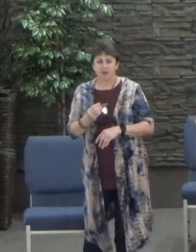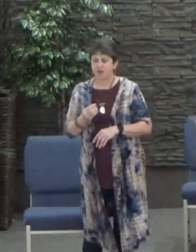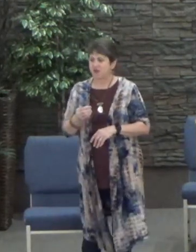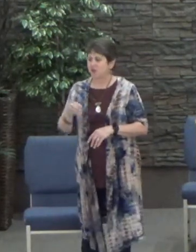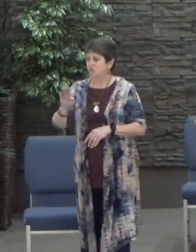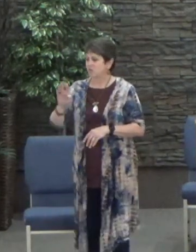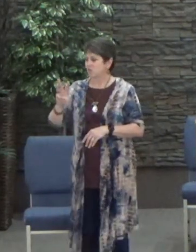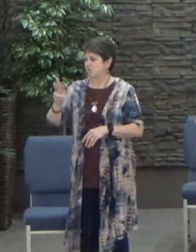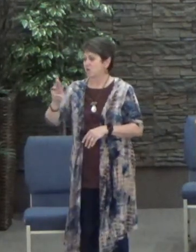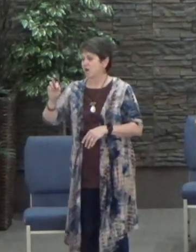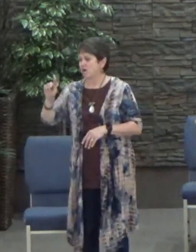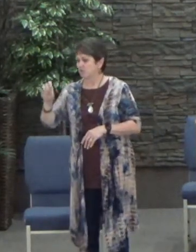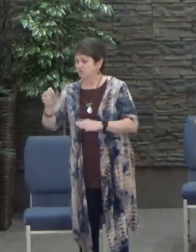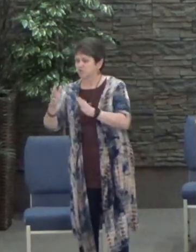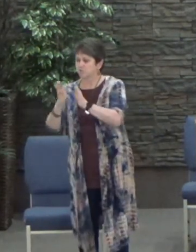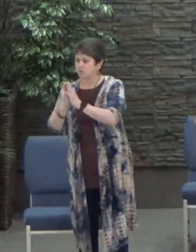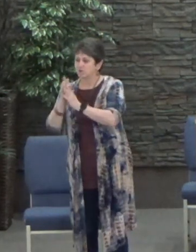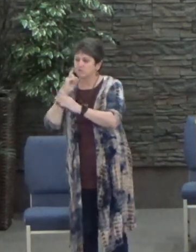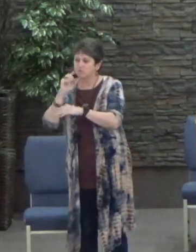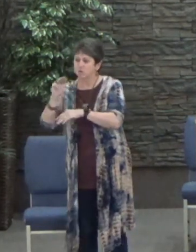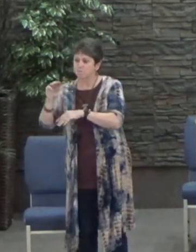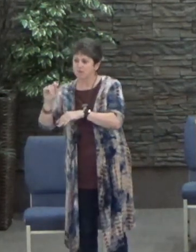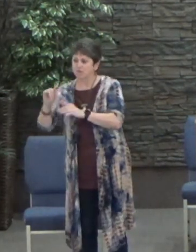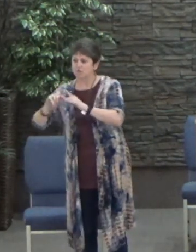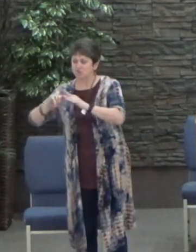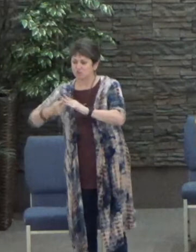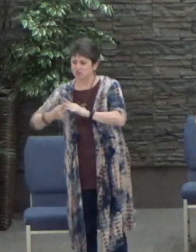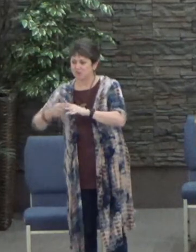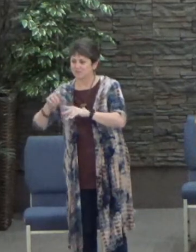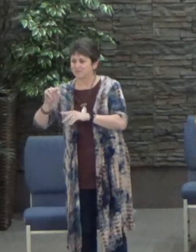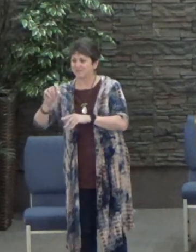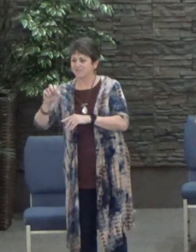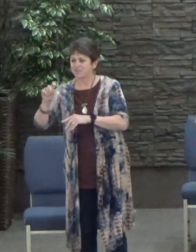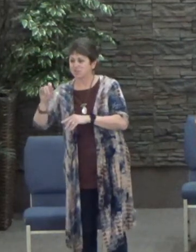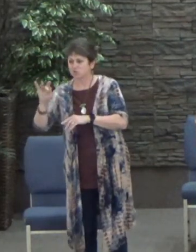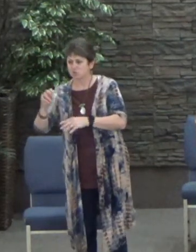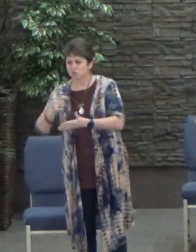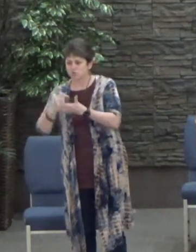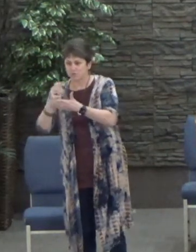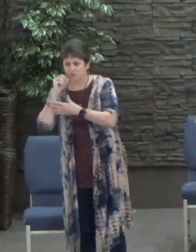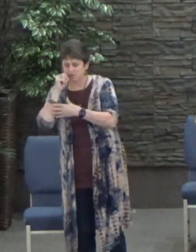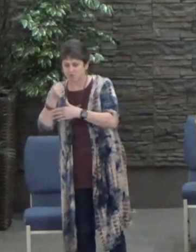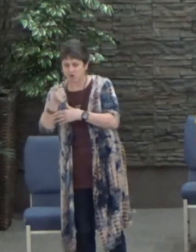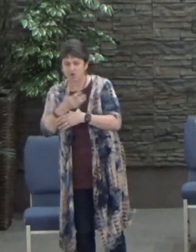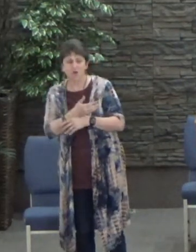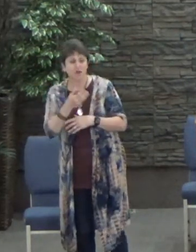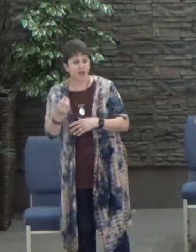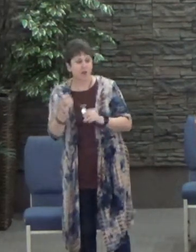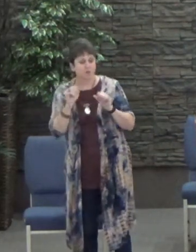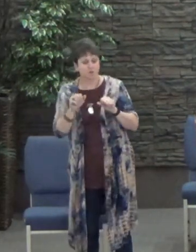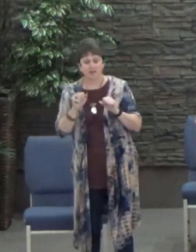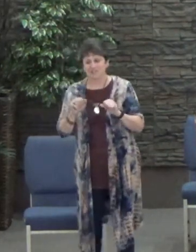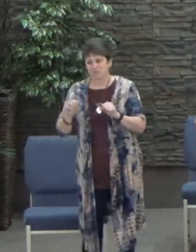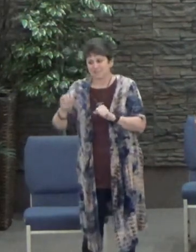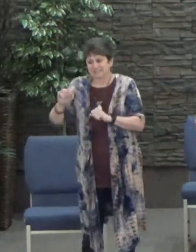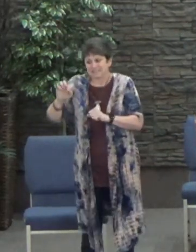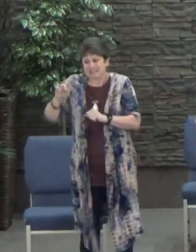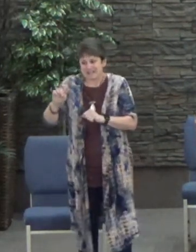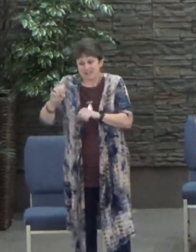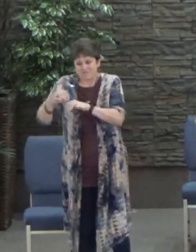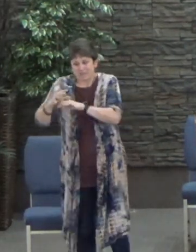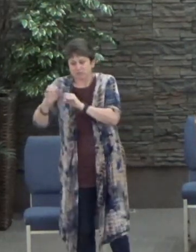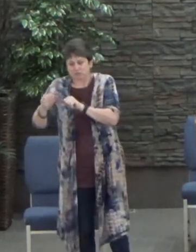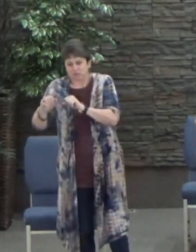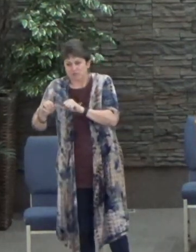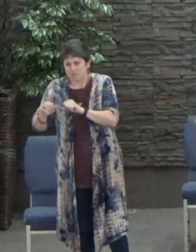are asking for prayers for Matthew as he starts testosterone treatments tomorrow. And the possible side effects could